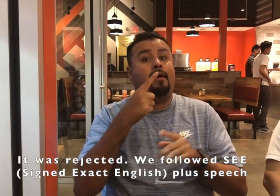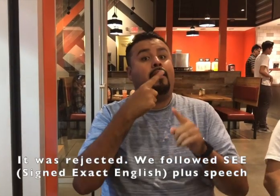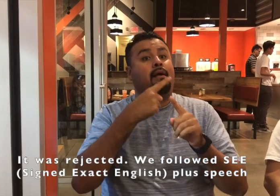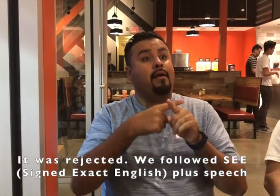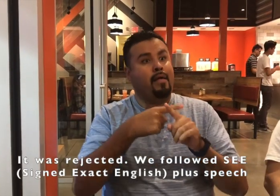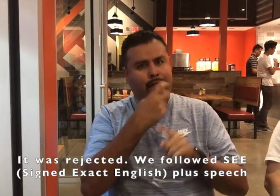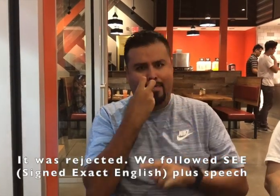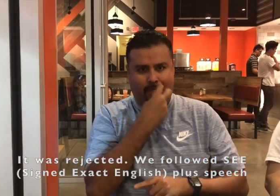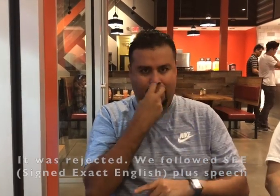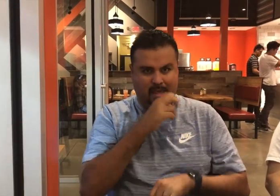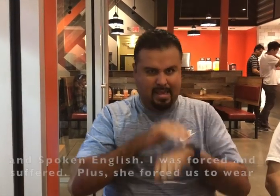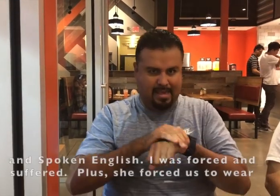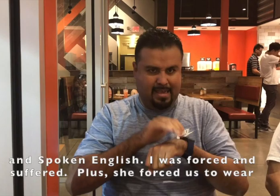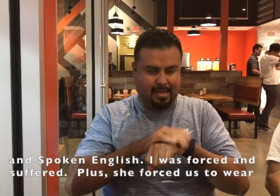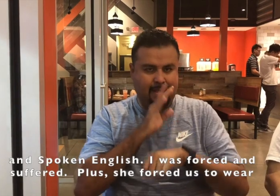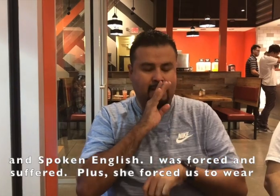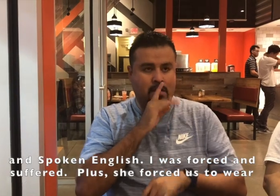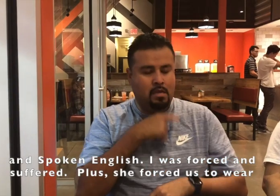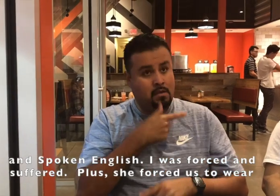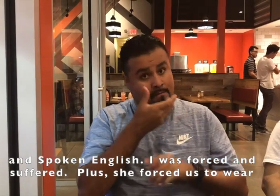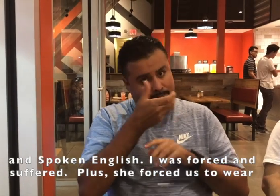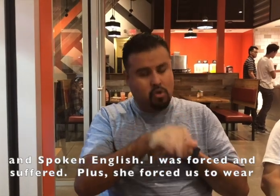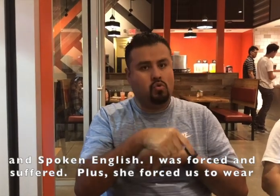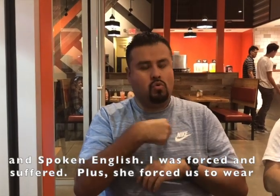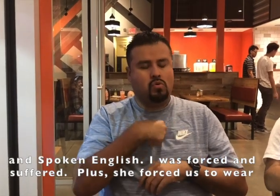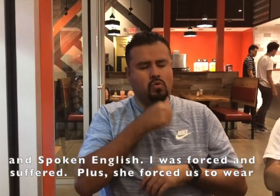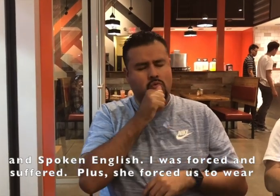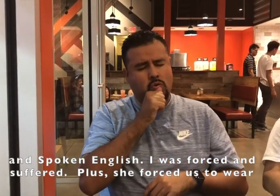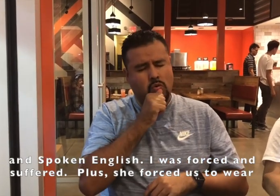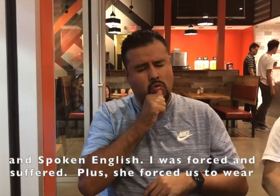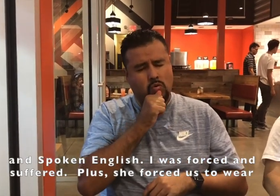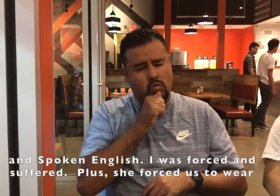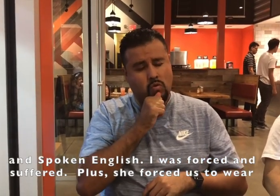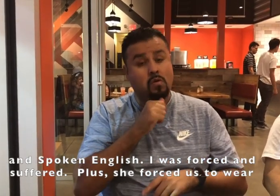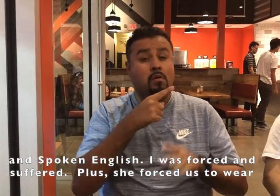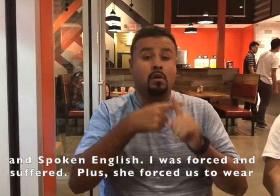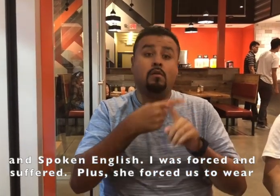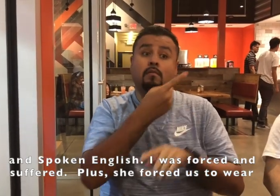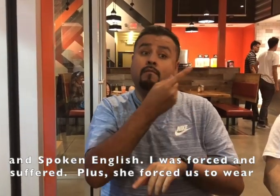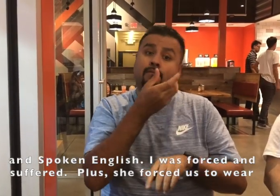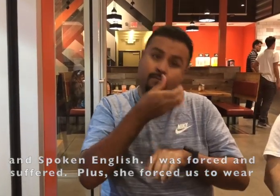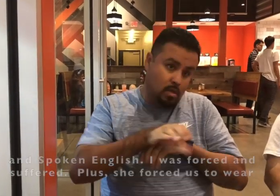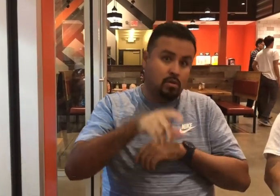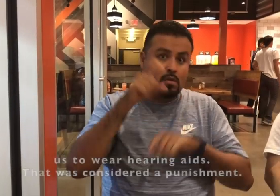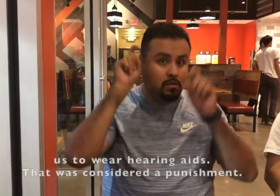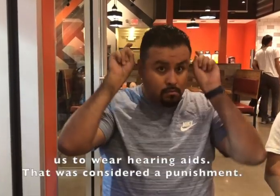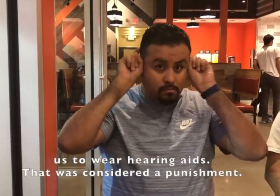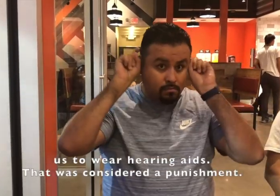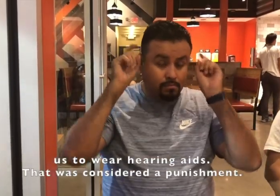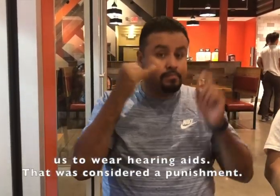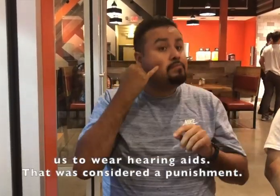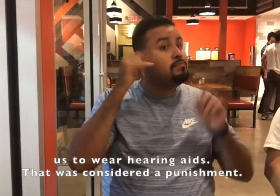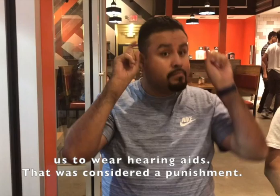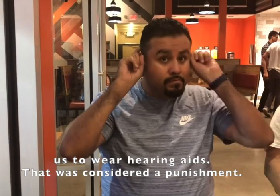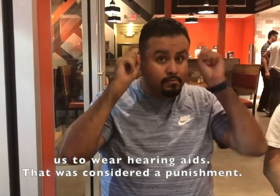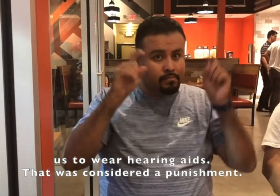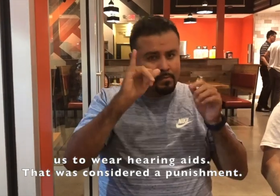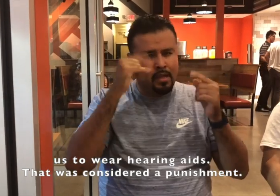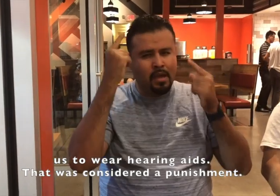And we followed C sign signing text English and spoken English, and I was forced and suffered. Plus, she forced us to wear hearing aids that